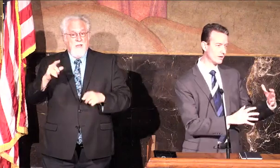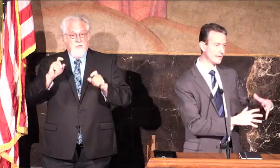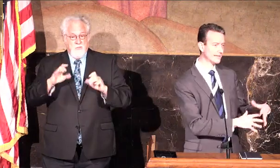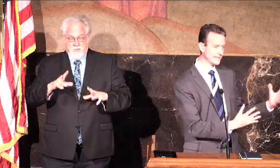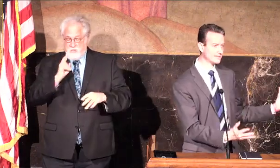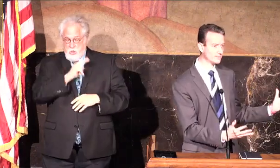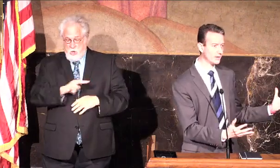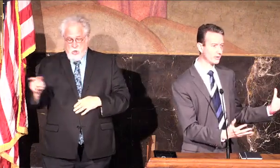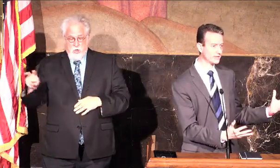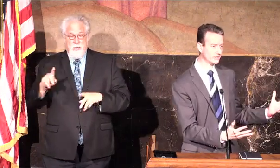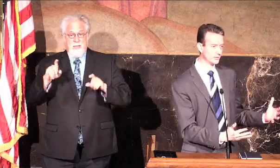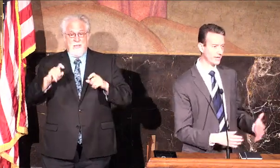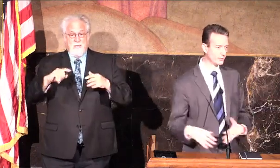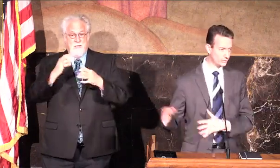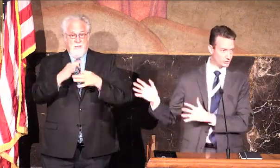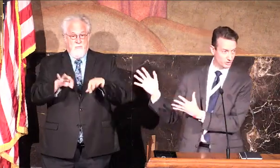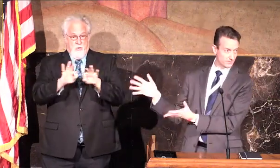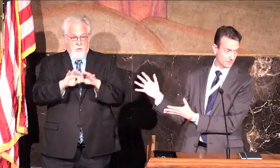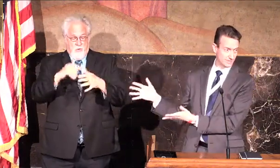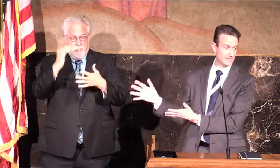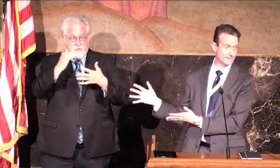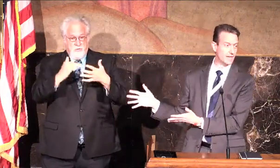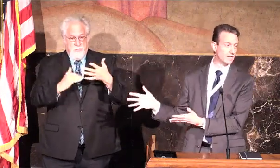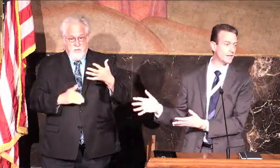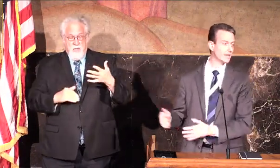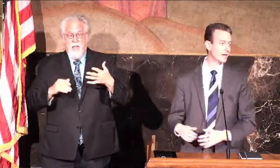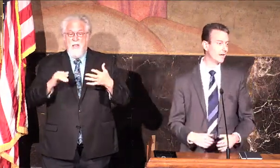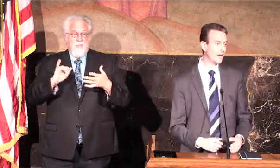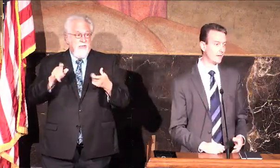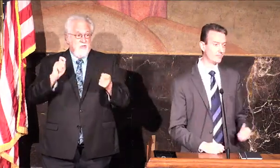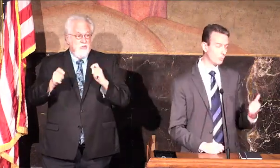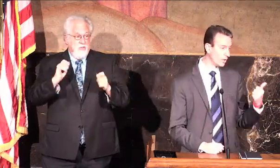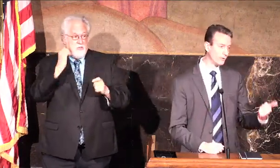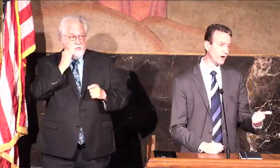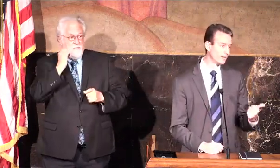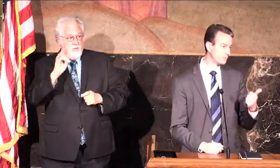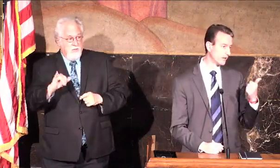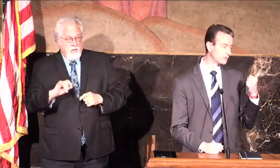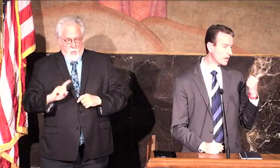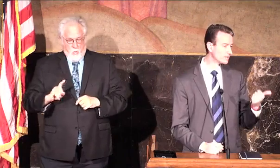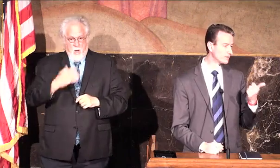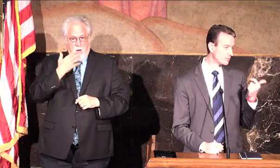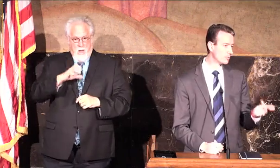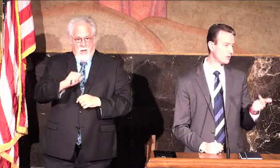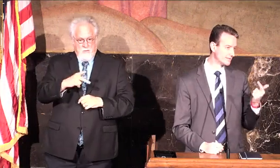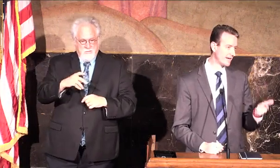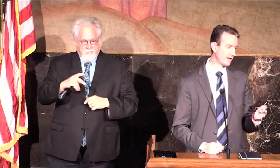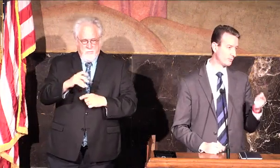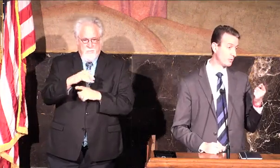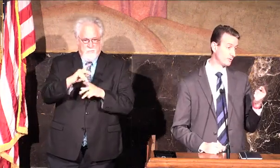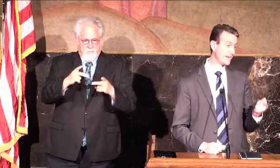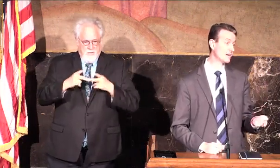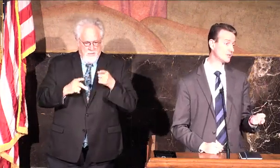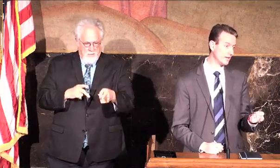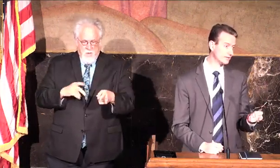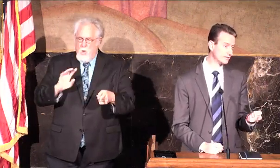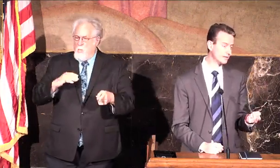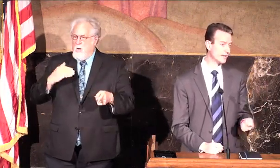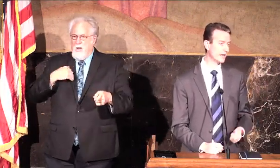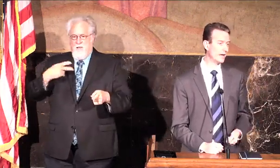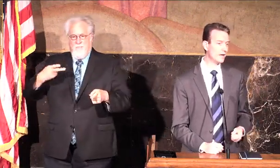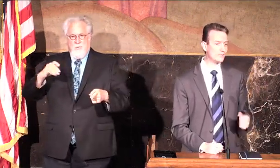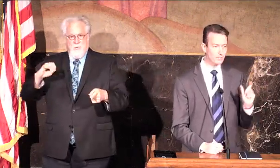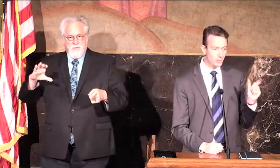look at our testing priorities on the ground, which shift day to day. Where are there hotspots? Where is it appropriate to have point-of-care